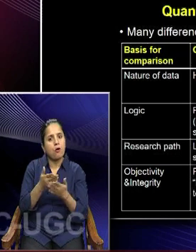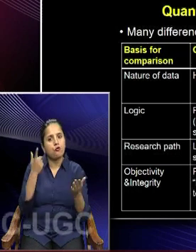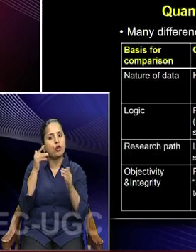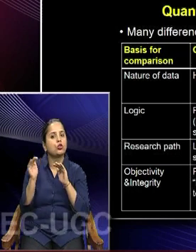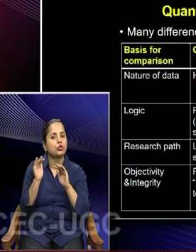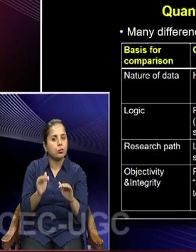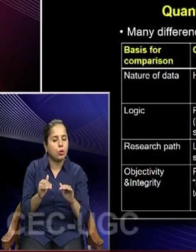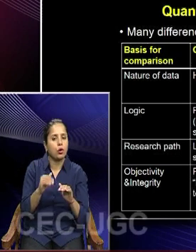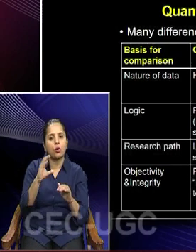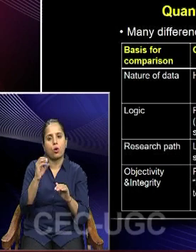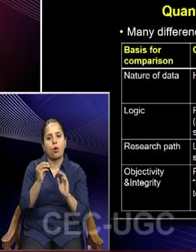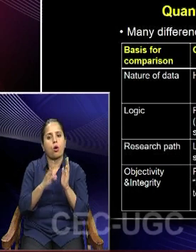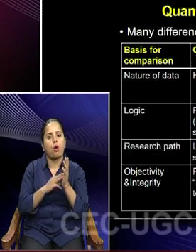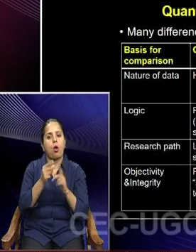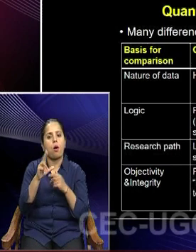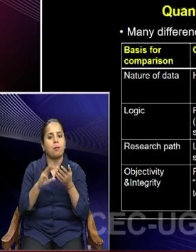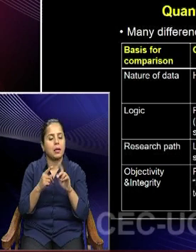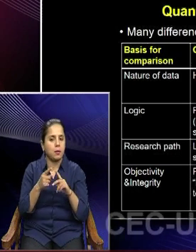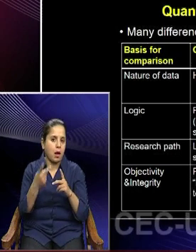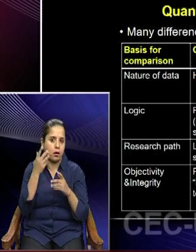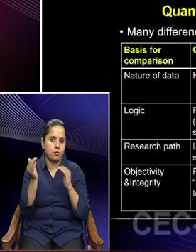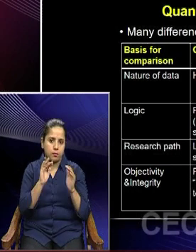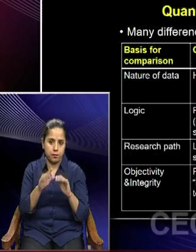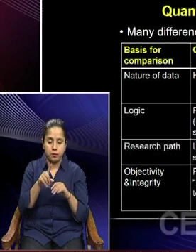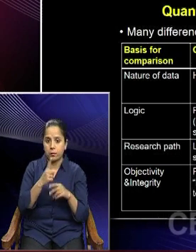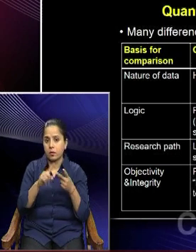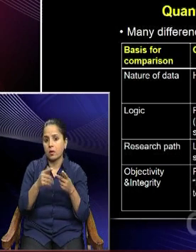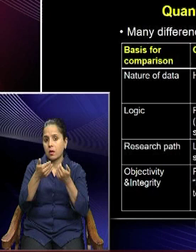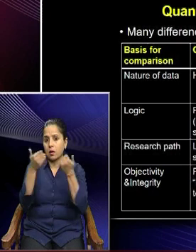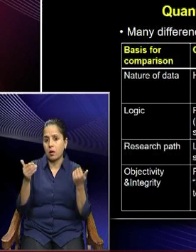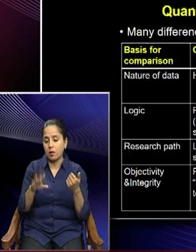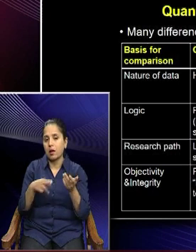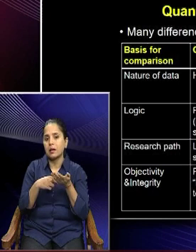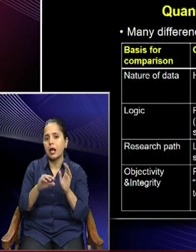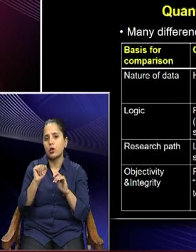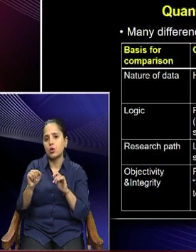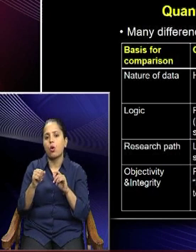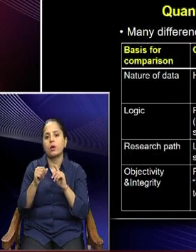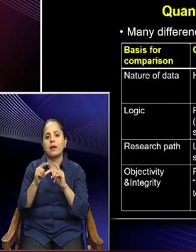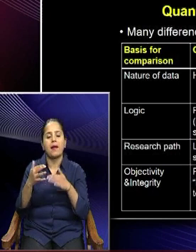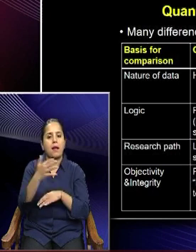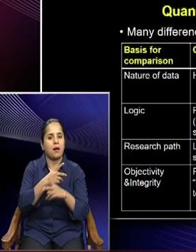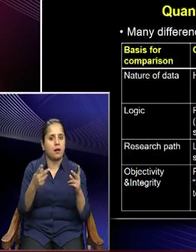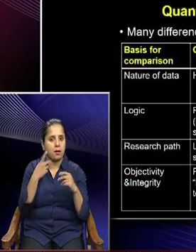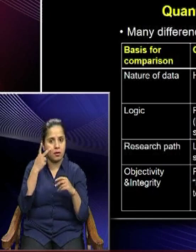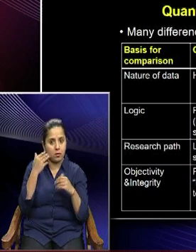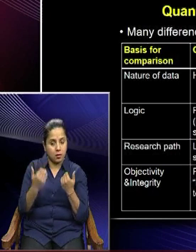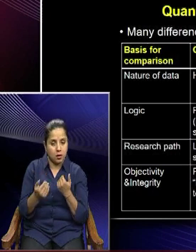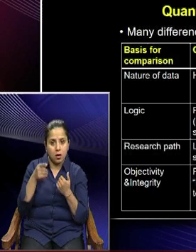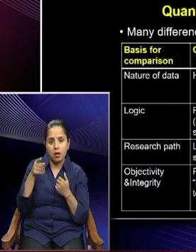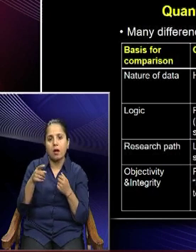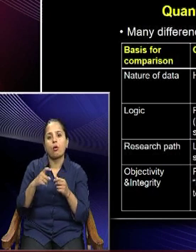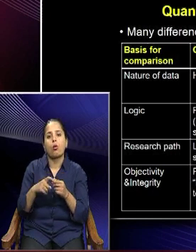support, to complement each other. So, the first basis of difference, if we take the nature of data, then we see that quantitative data